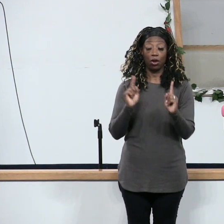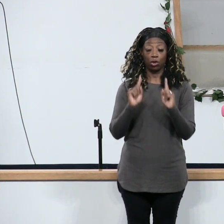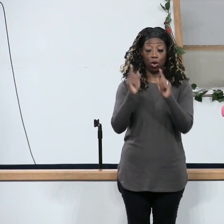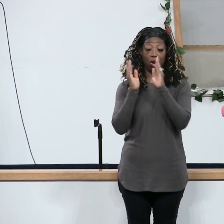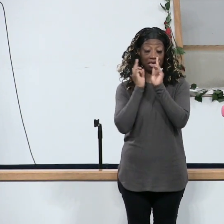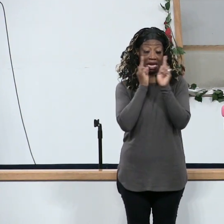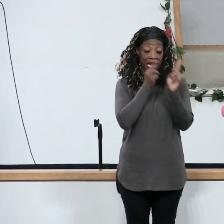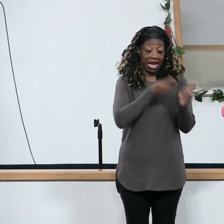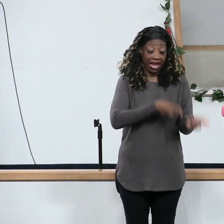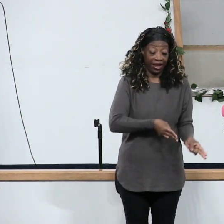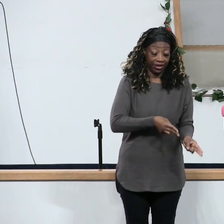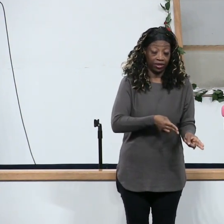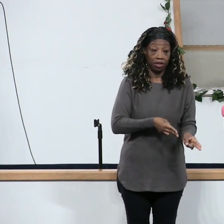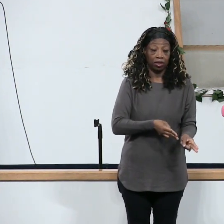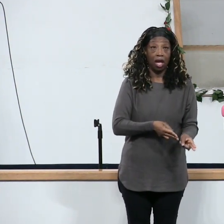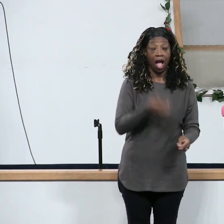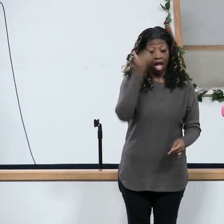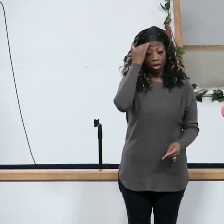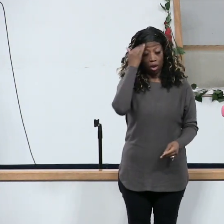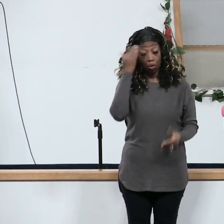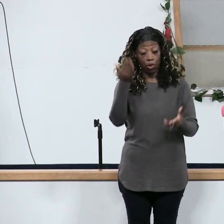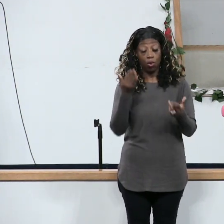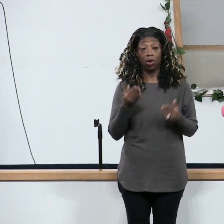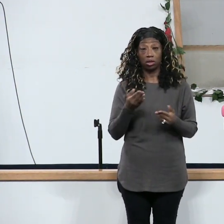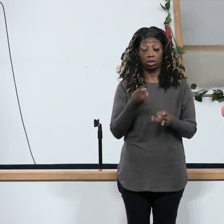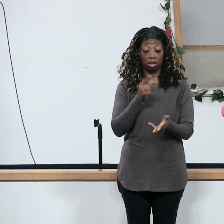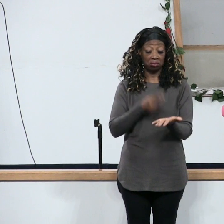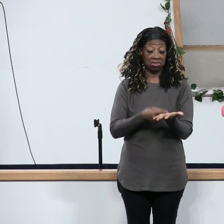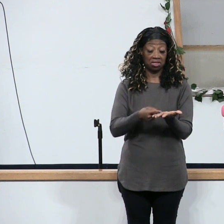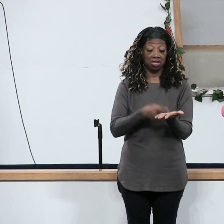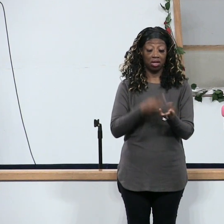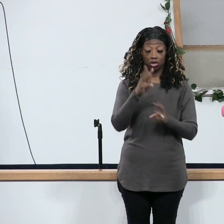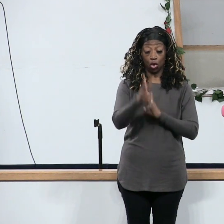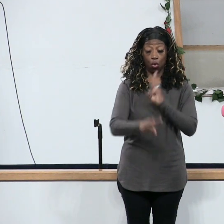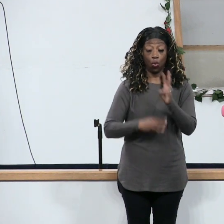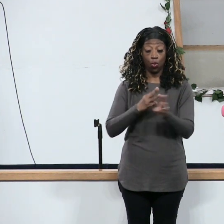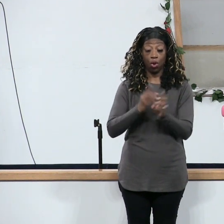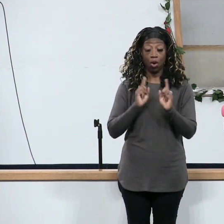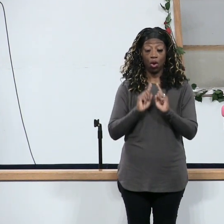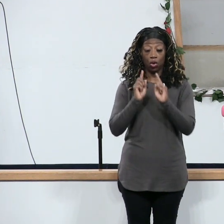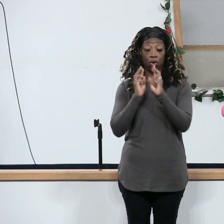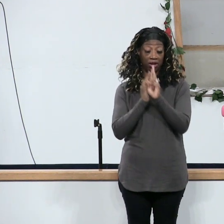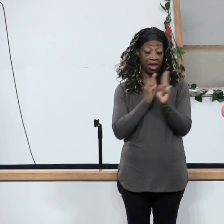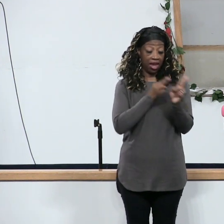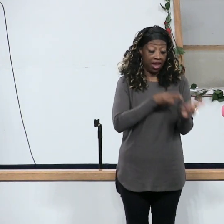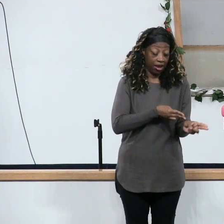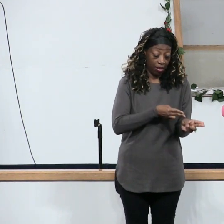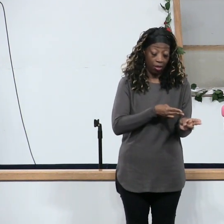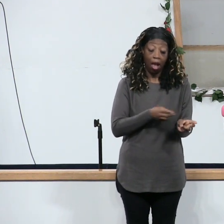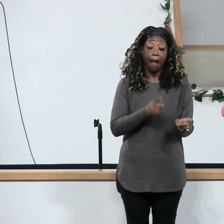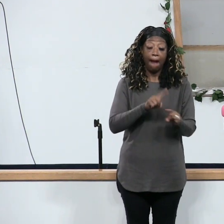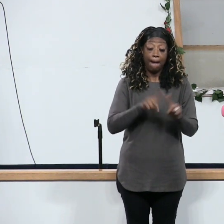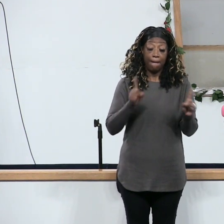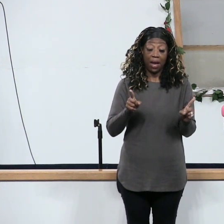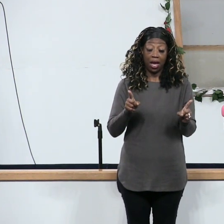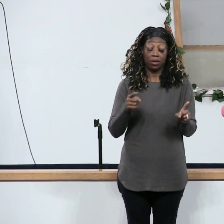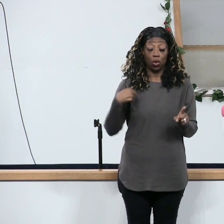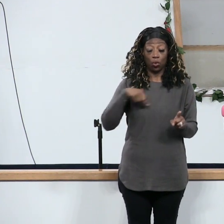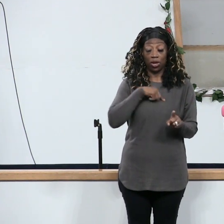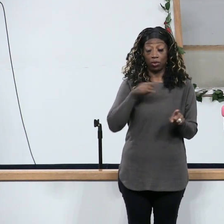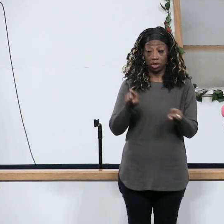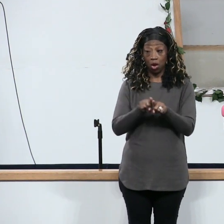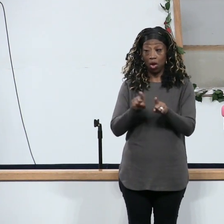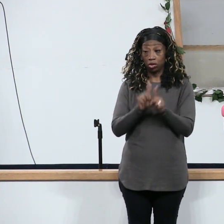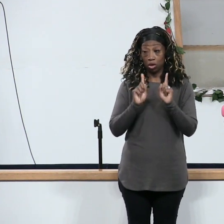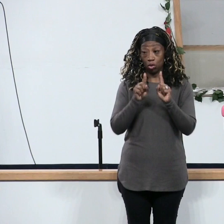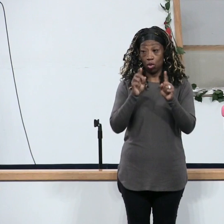I know we want to talk about the world going to hell in the handbasket, but guess what? We was right there in the basket with him. He